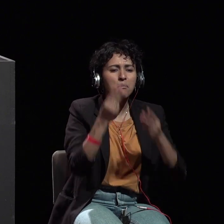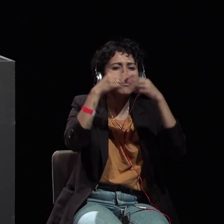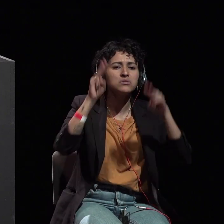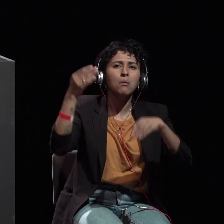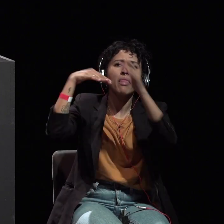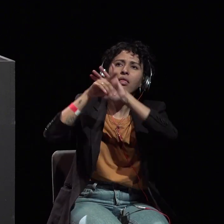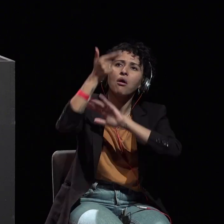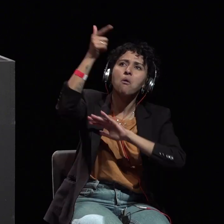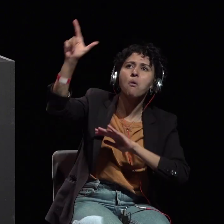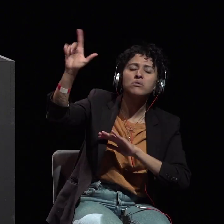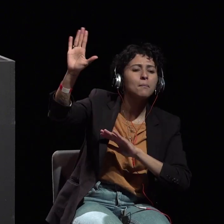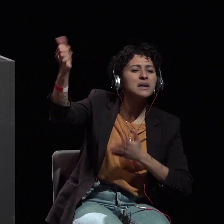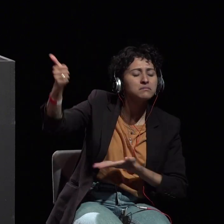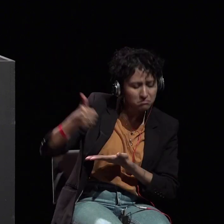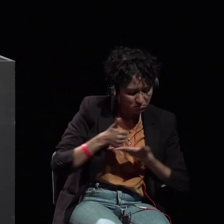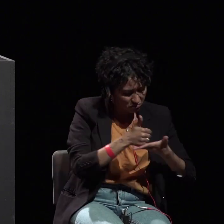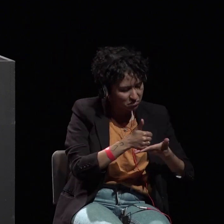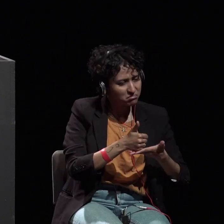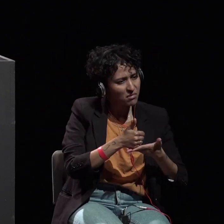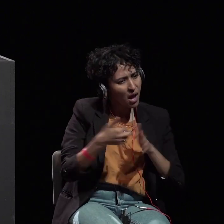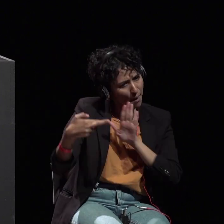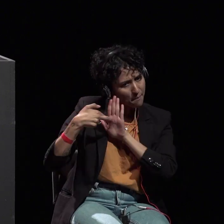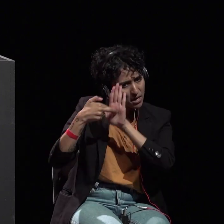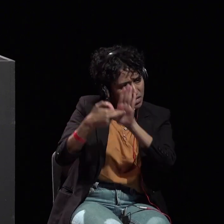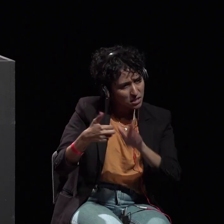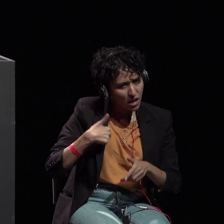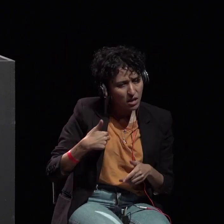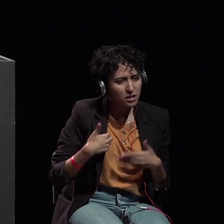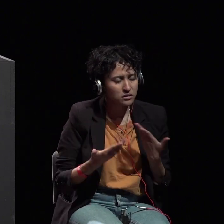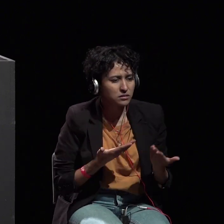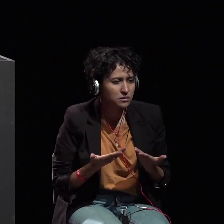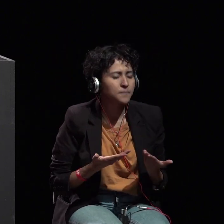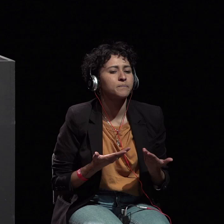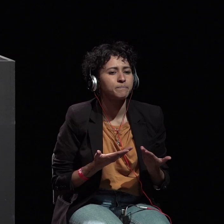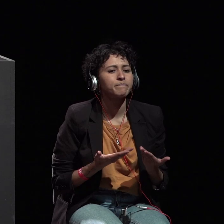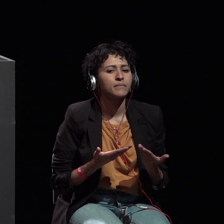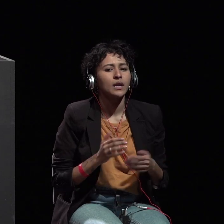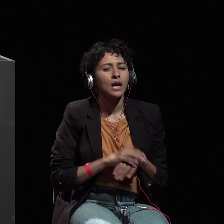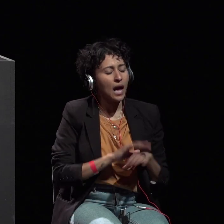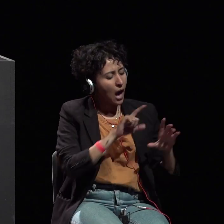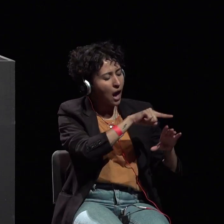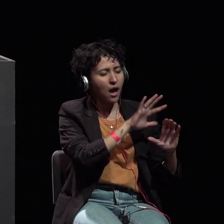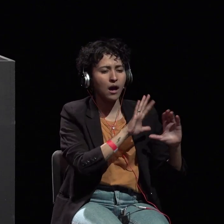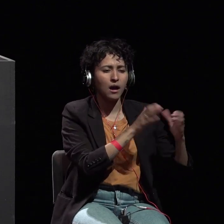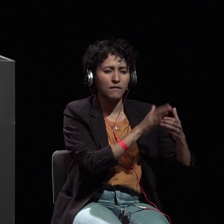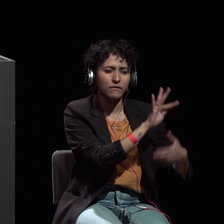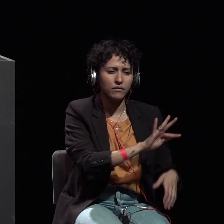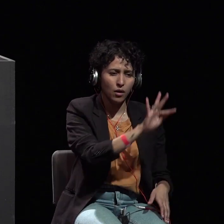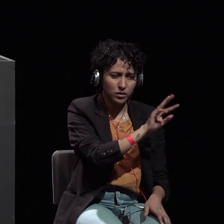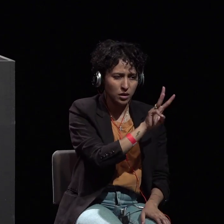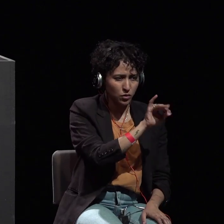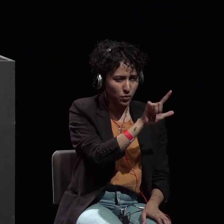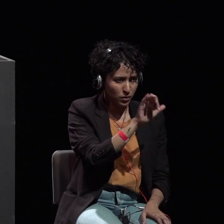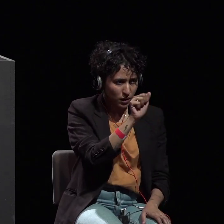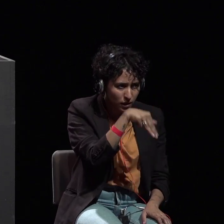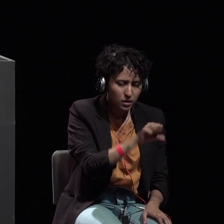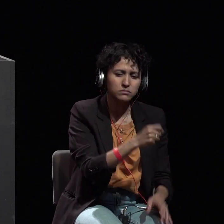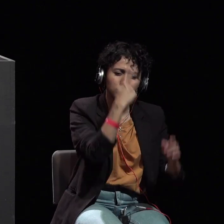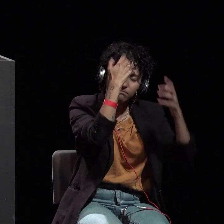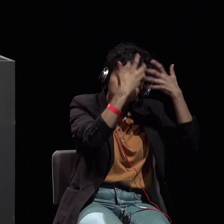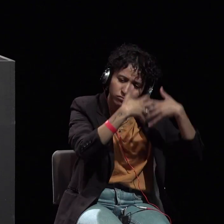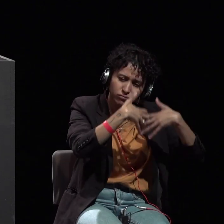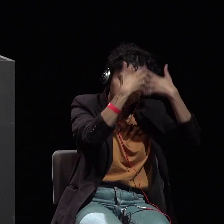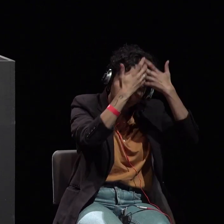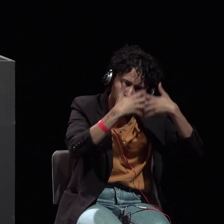We decided to focus these questions through the lens of Williams College and the Hawaiian Kingdom, due in large part to our long-term research interests and also to our personal